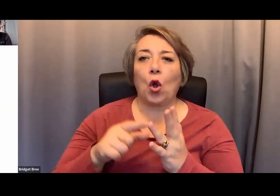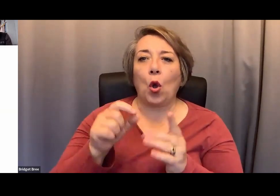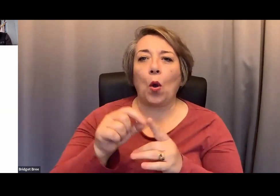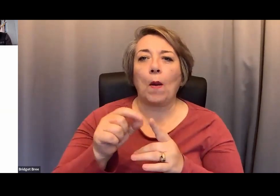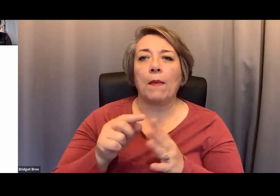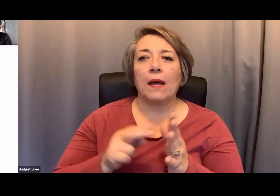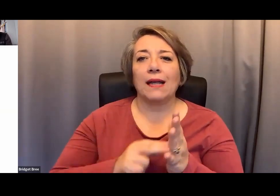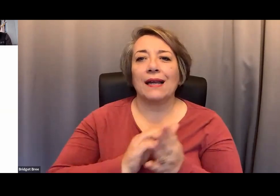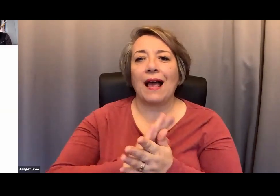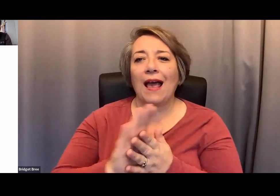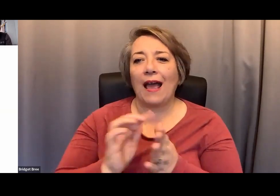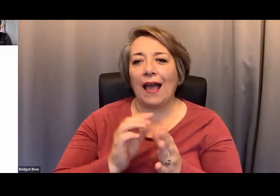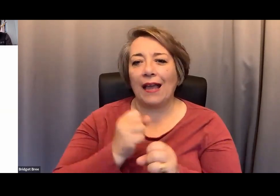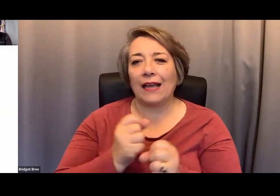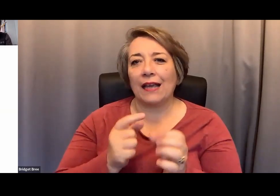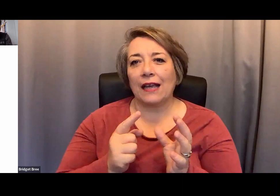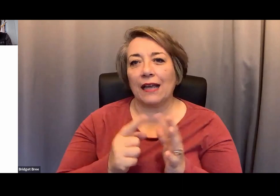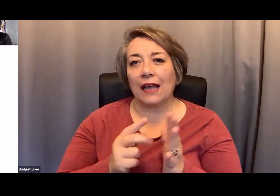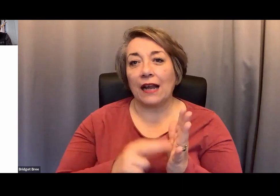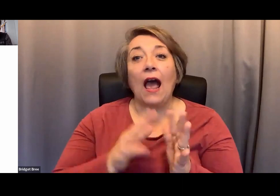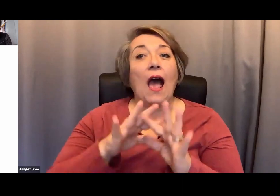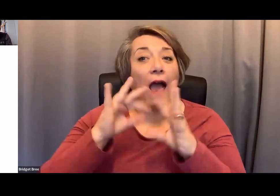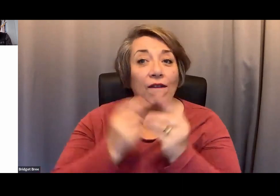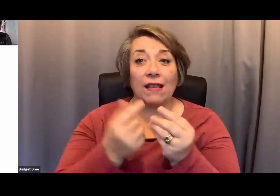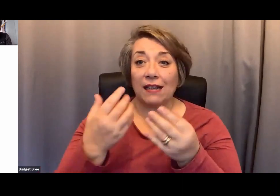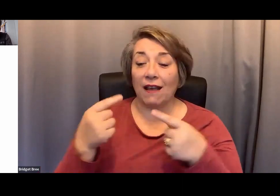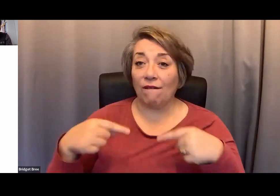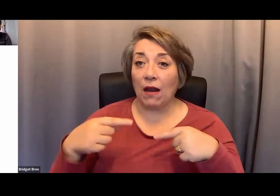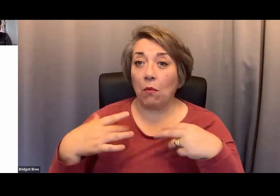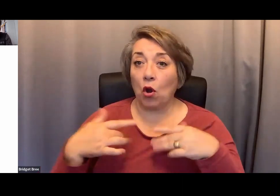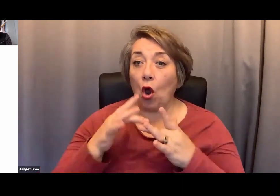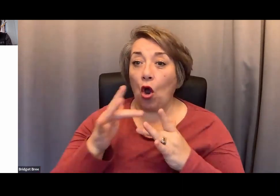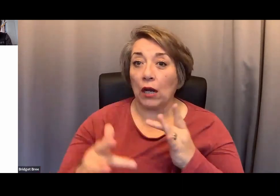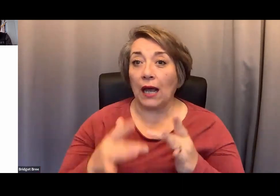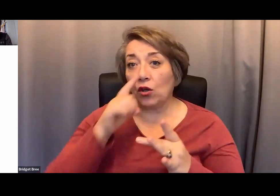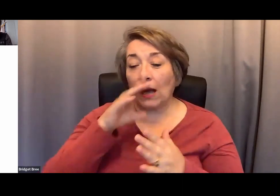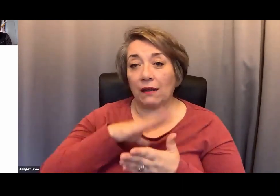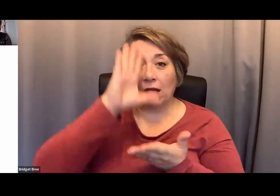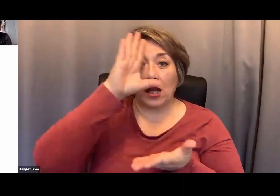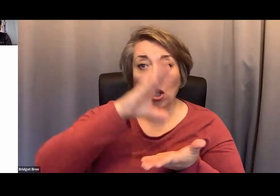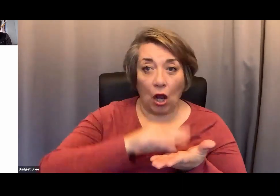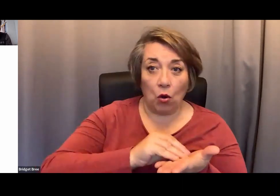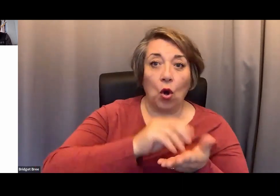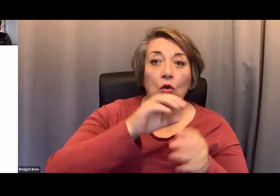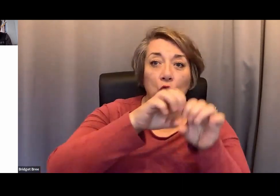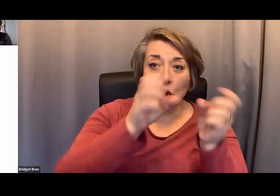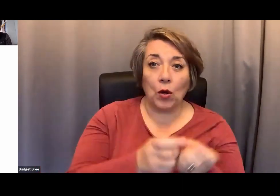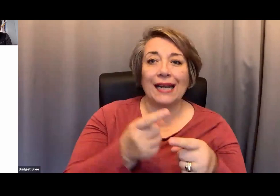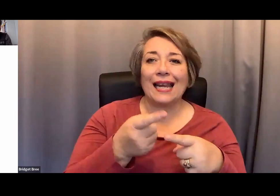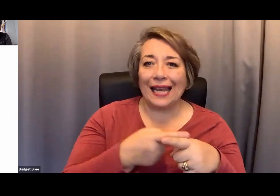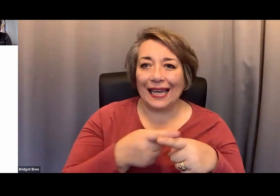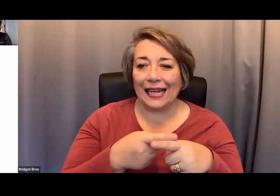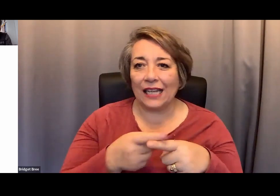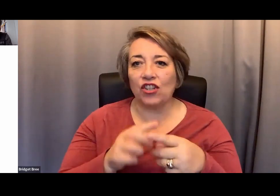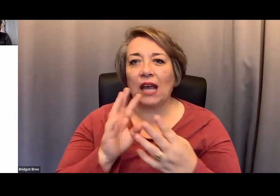weeks ago. Everything is online available. You can download both the donut in English and in Danish, but also in